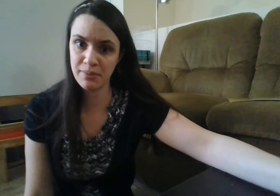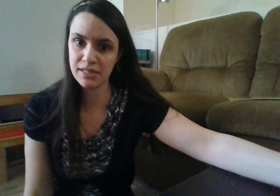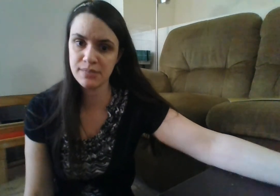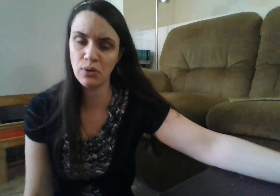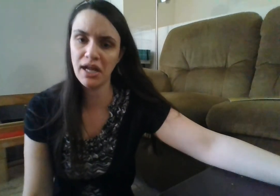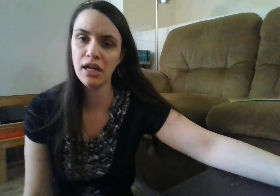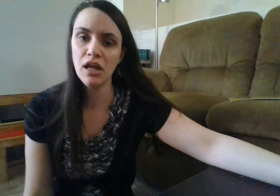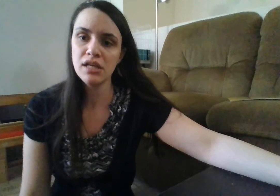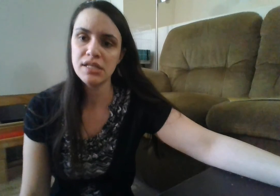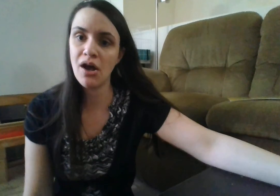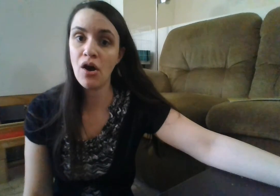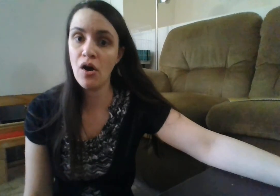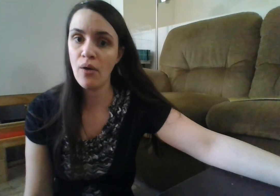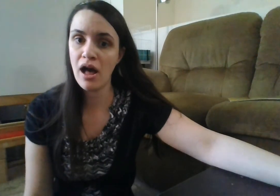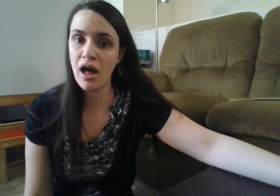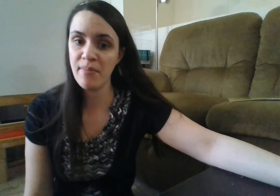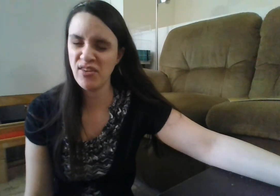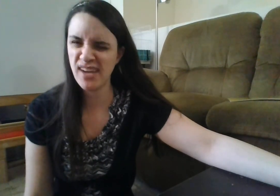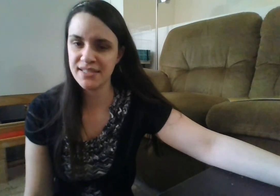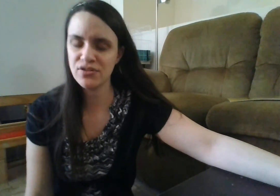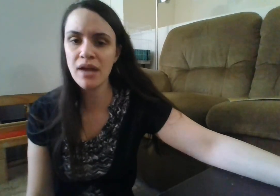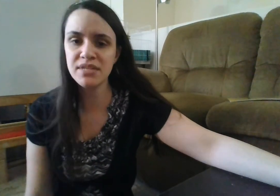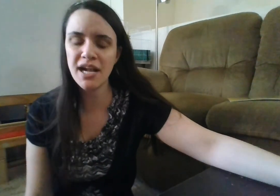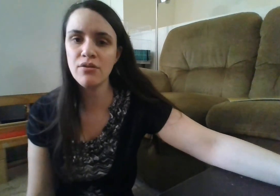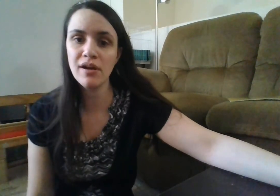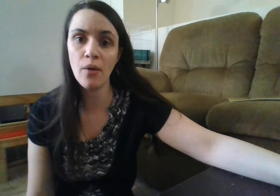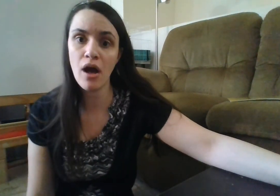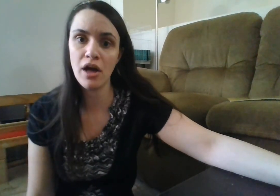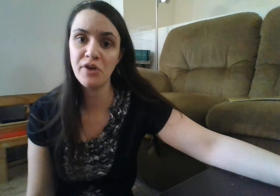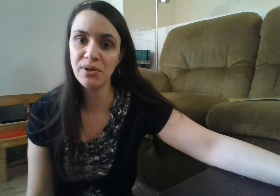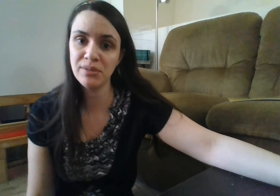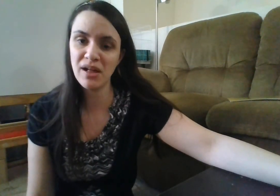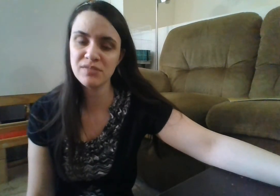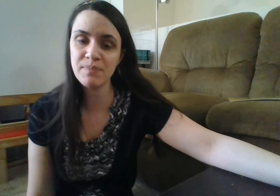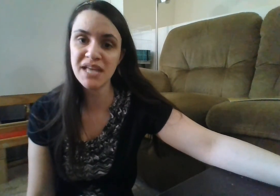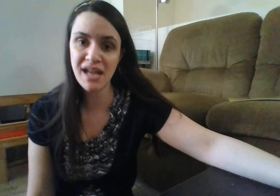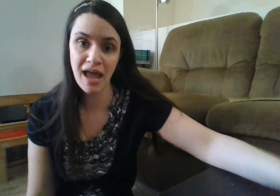this morning. So if you guys have time today, you can go on our Building Blocks website and